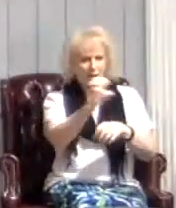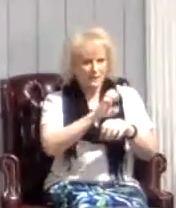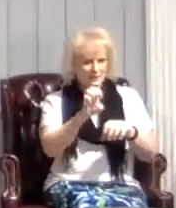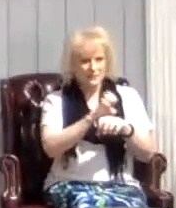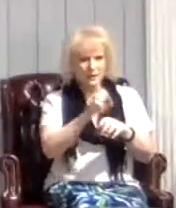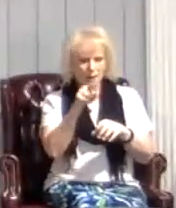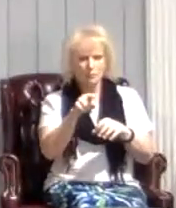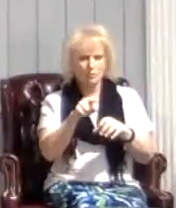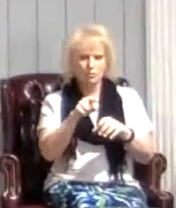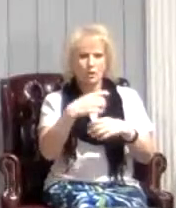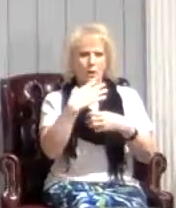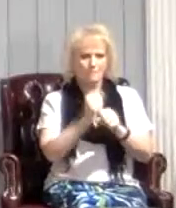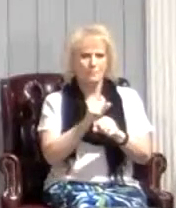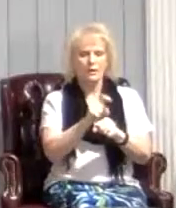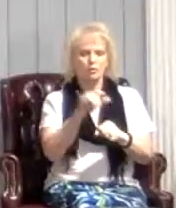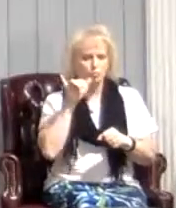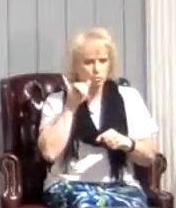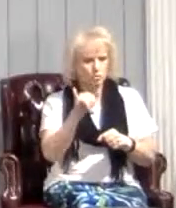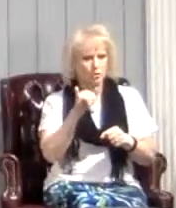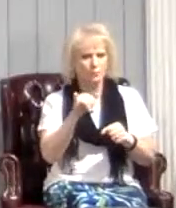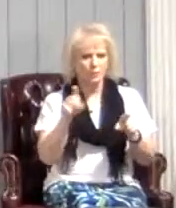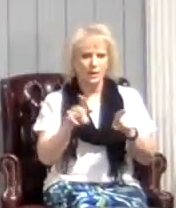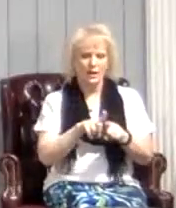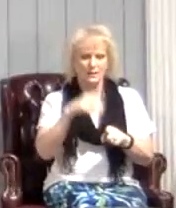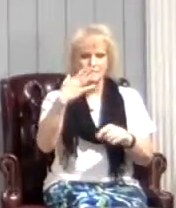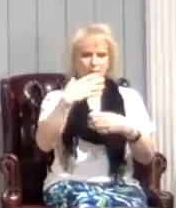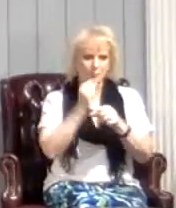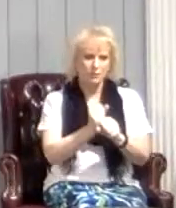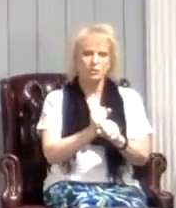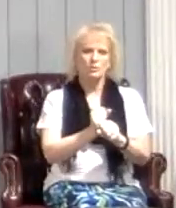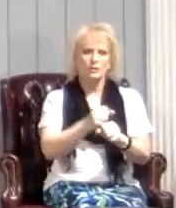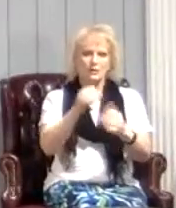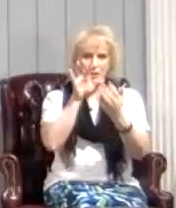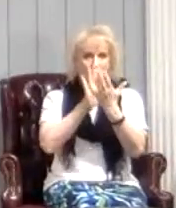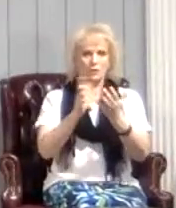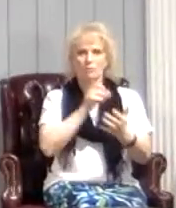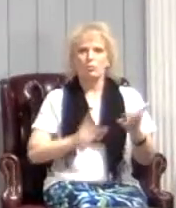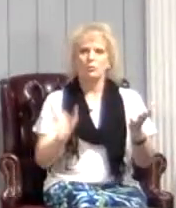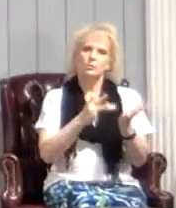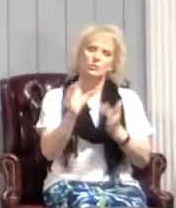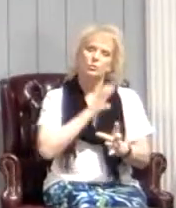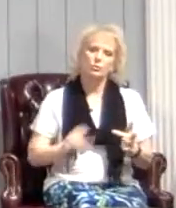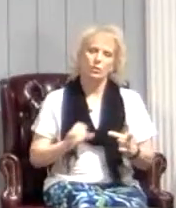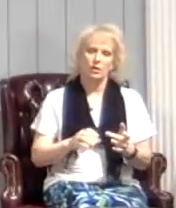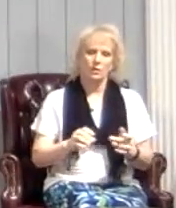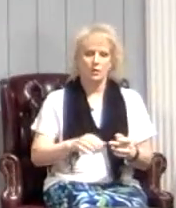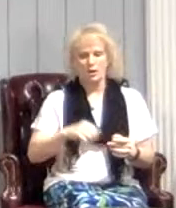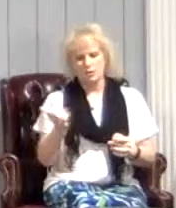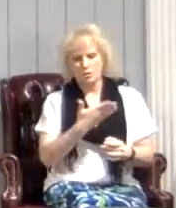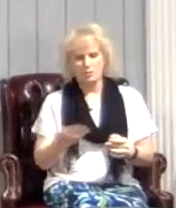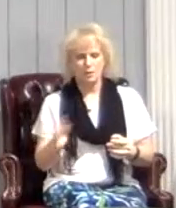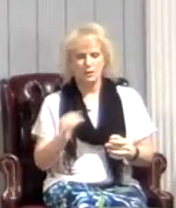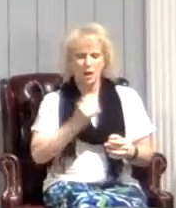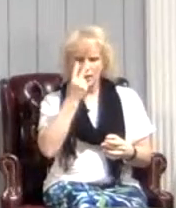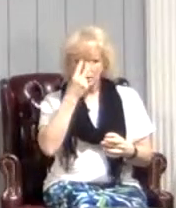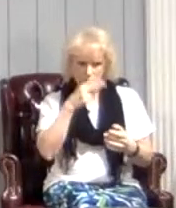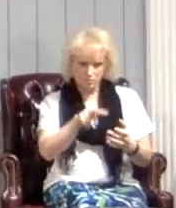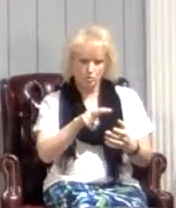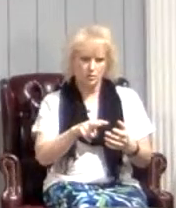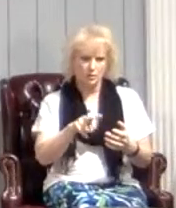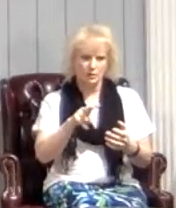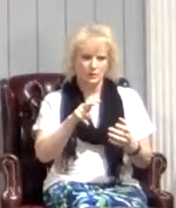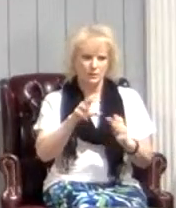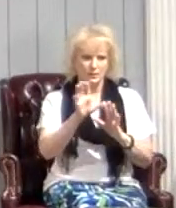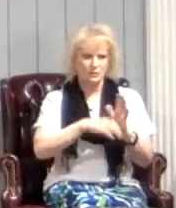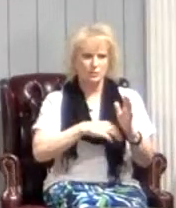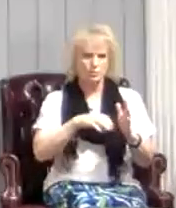to make you stable as he makes you into the image of the Lord Jesus Christ. The other thing I noticed, another thing that I noticed in Psalm